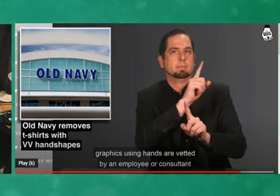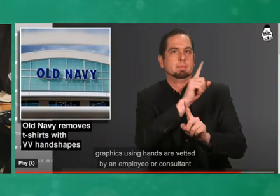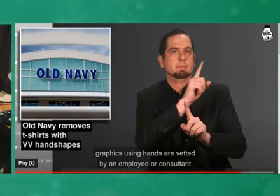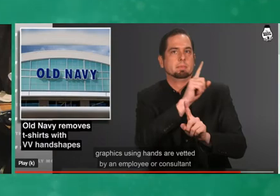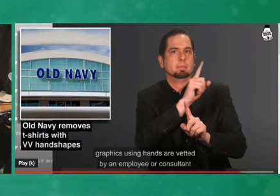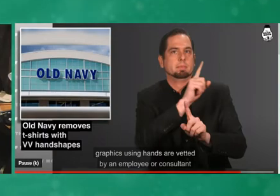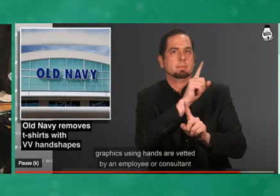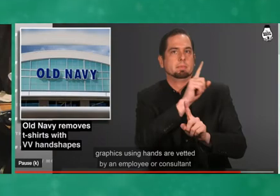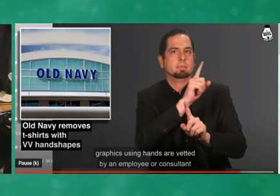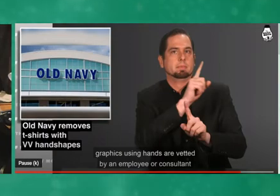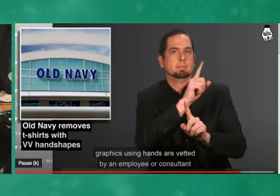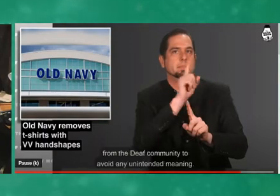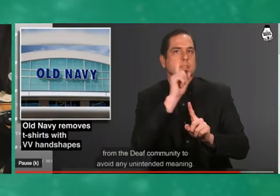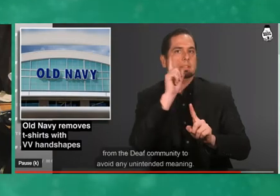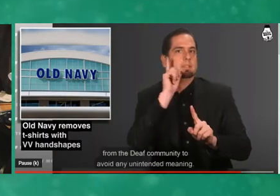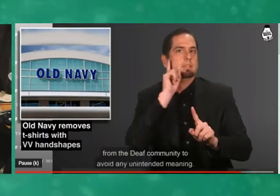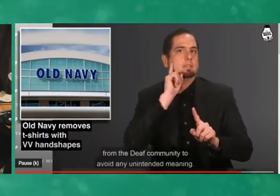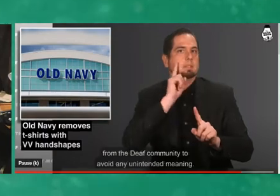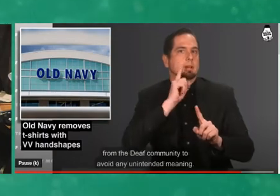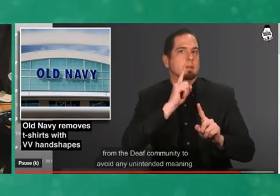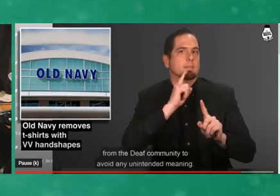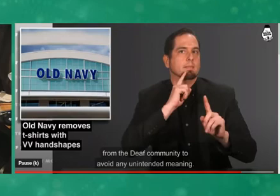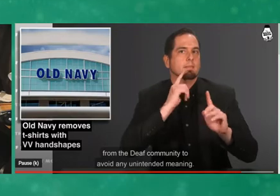a consultant